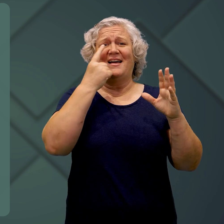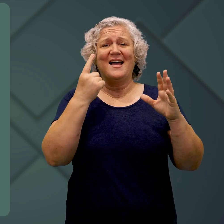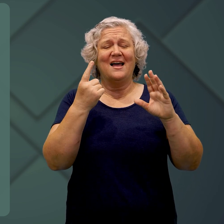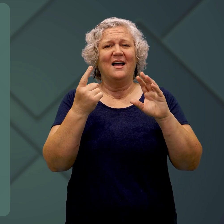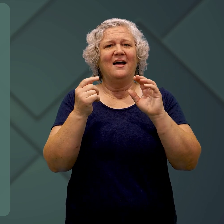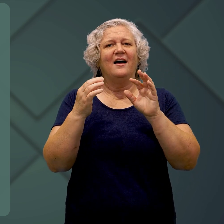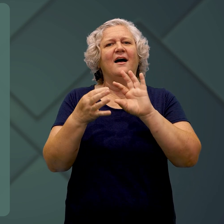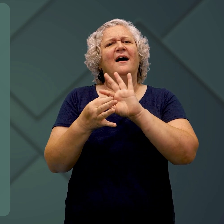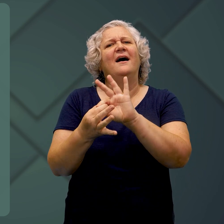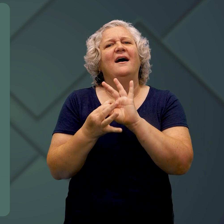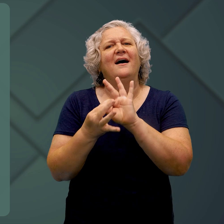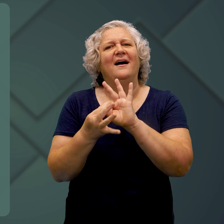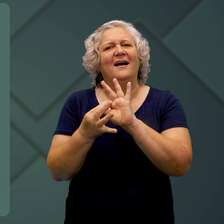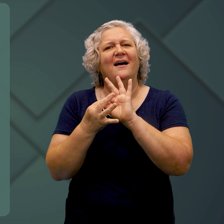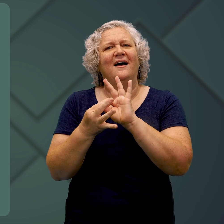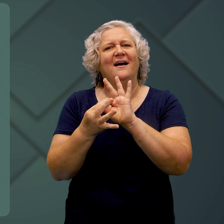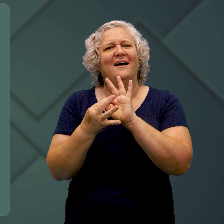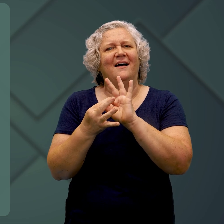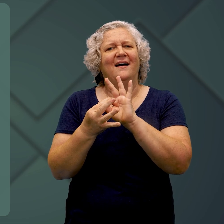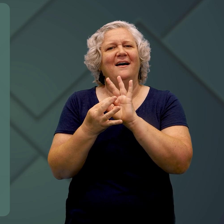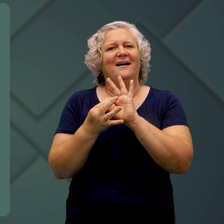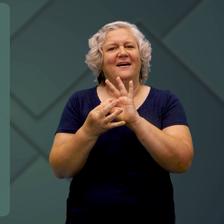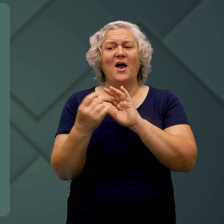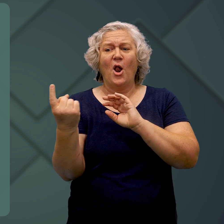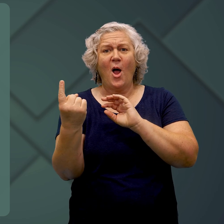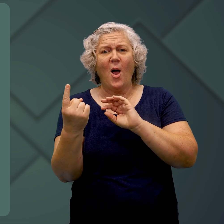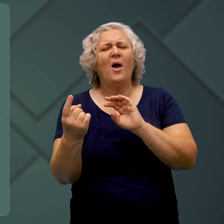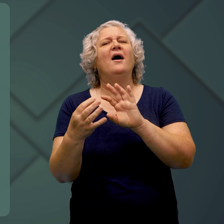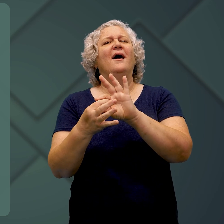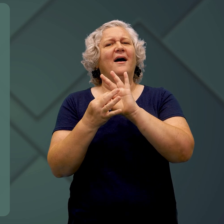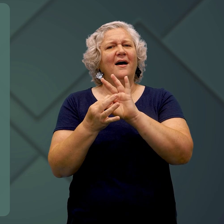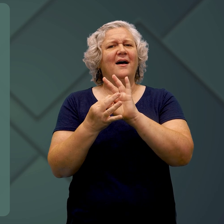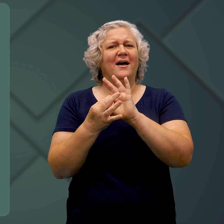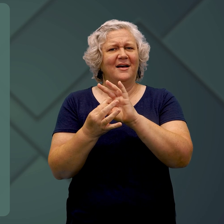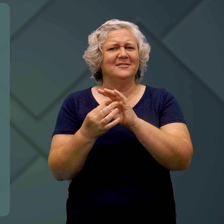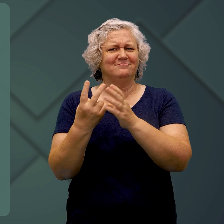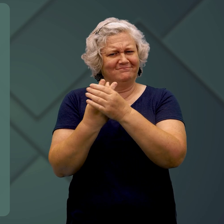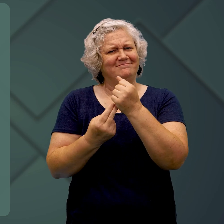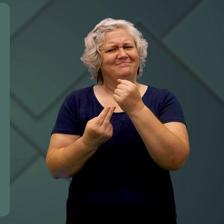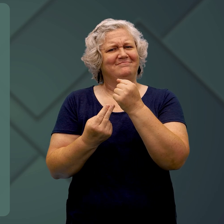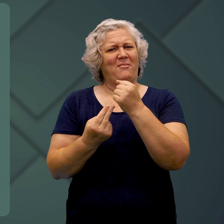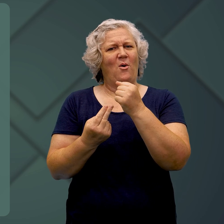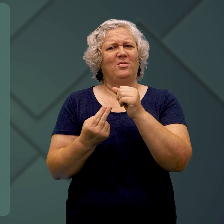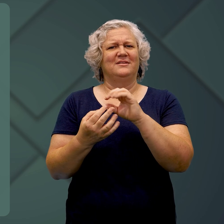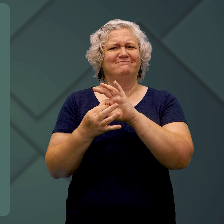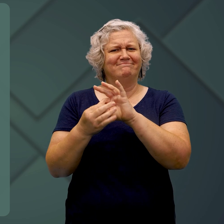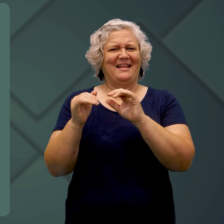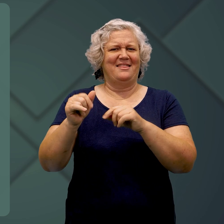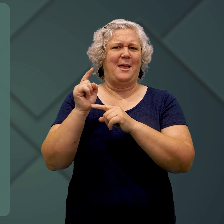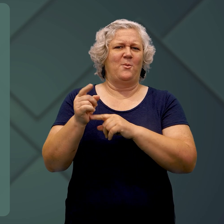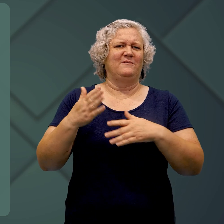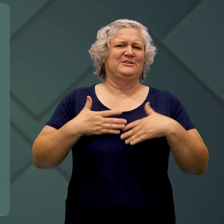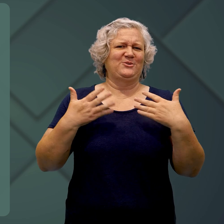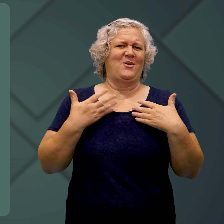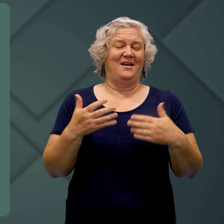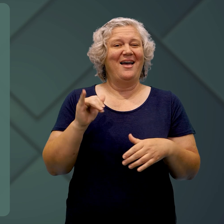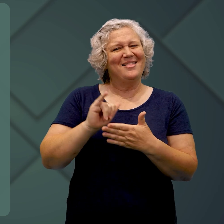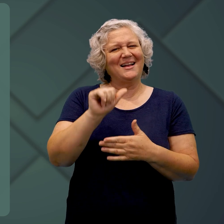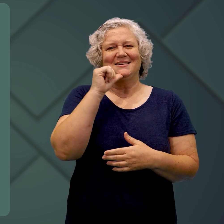face. And it's not when they're alone, but when they're in a connected relationship together, and both interaction partners are in